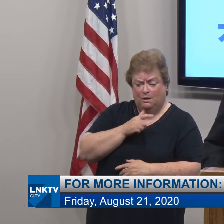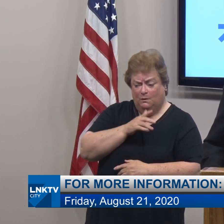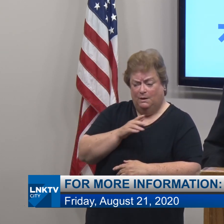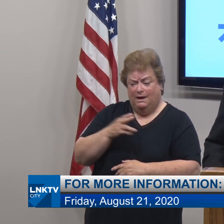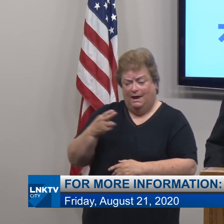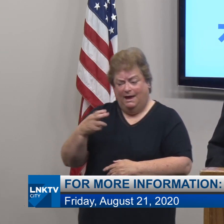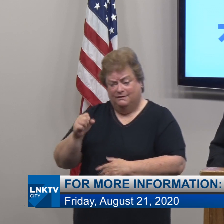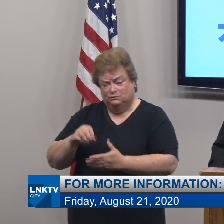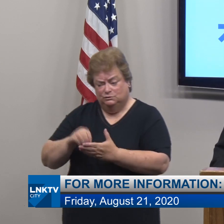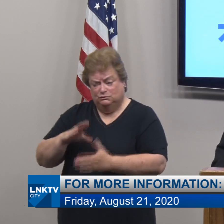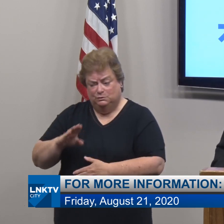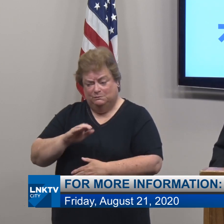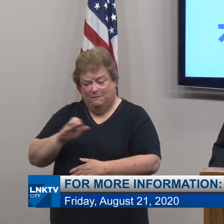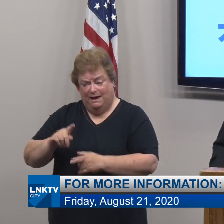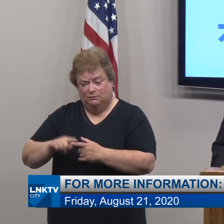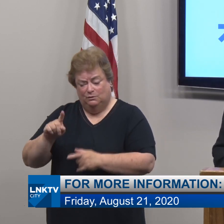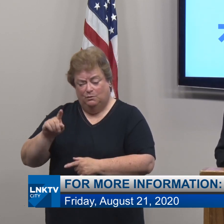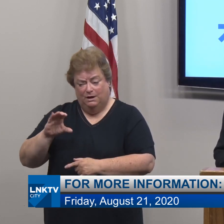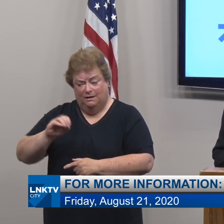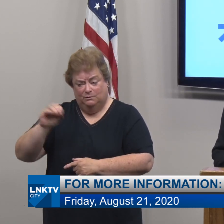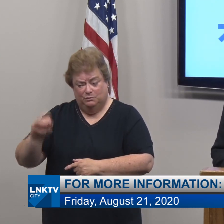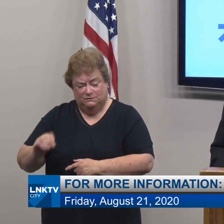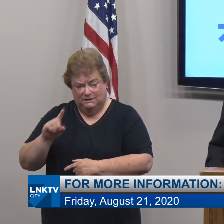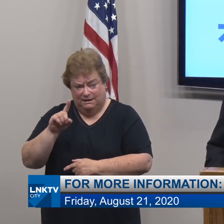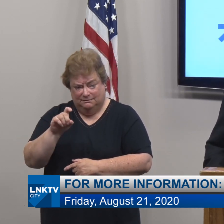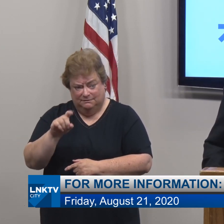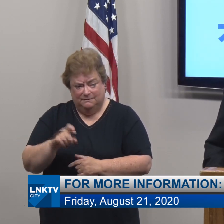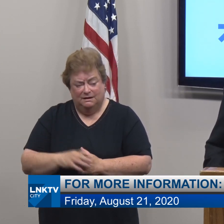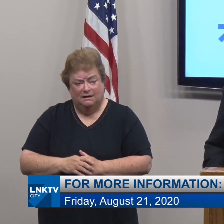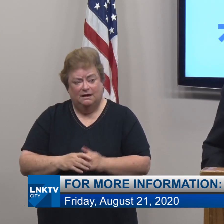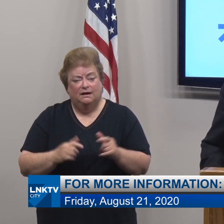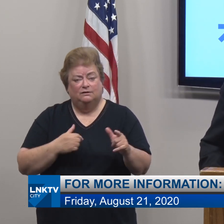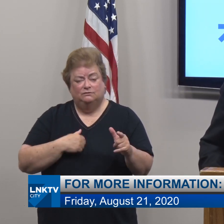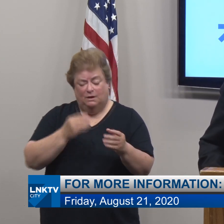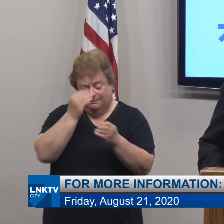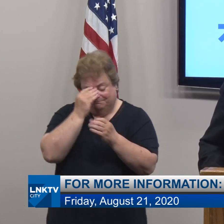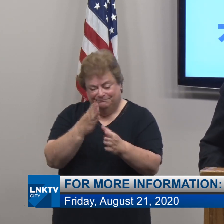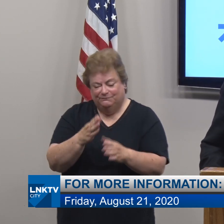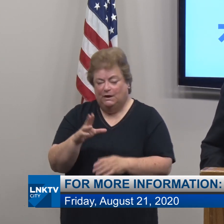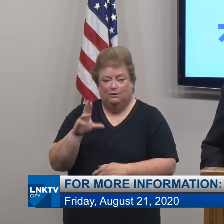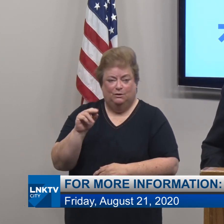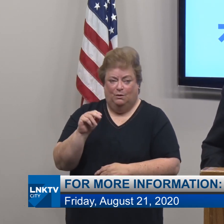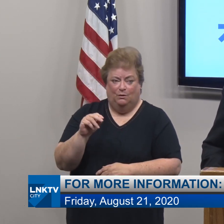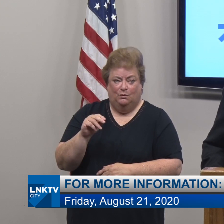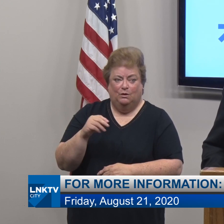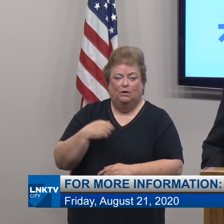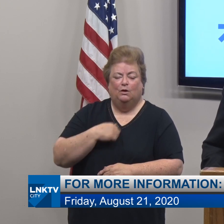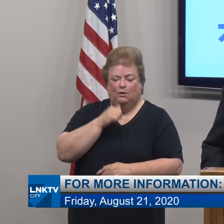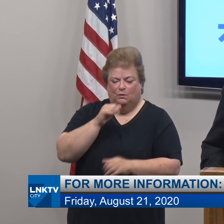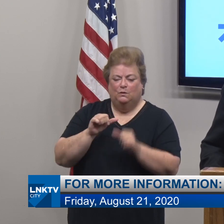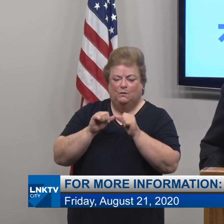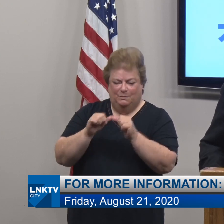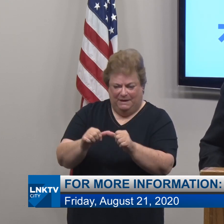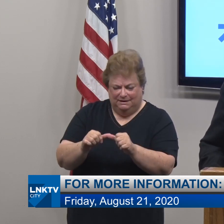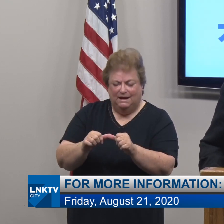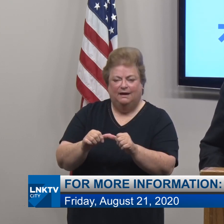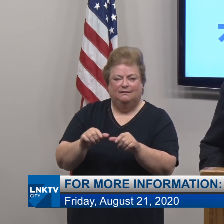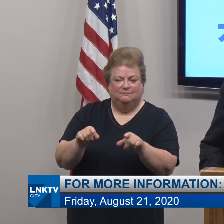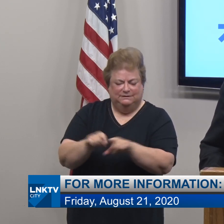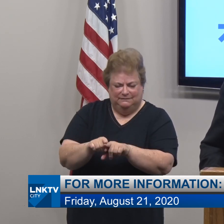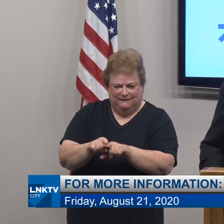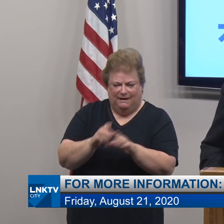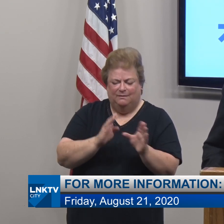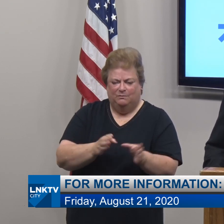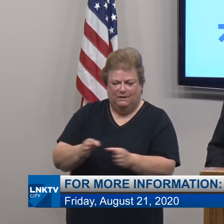received several emails and phone calls about that today, and I would say right now, no, we're not. We're going to maintain our course.